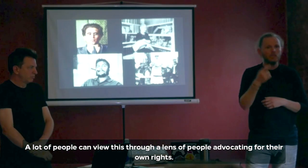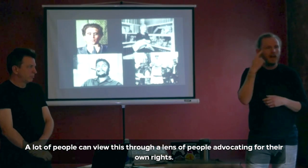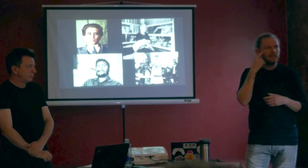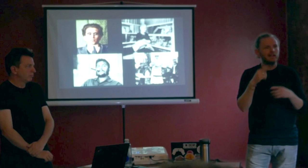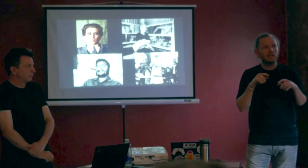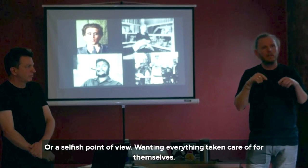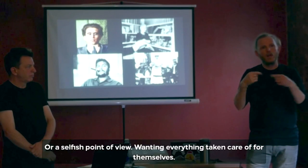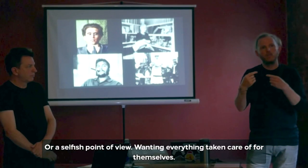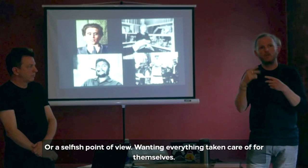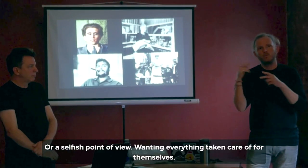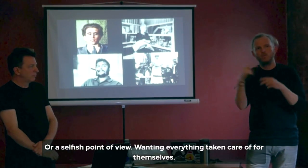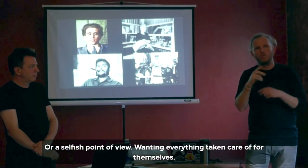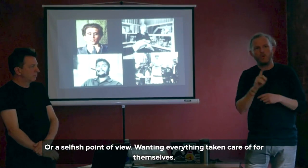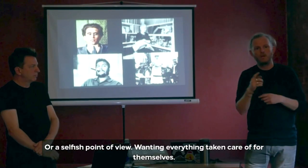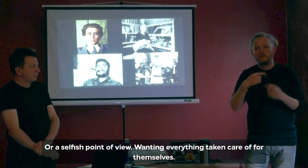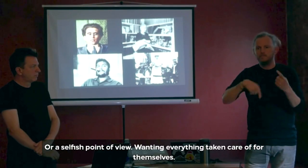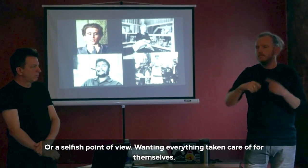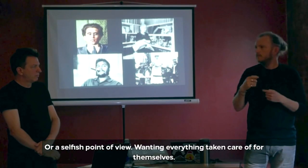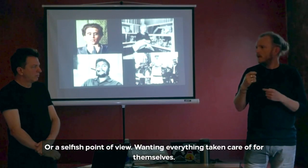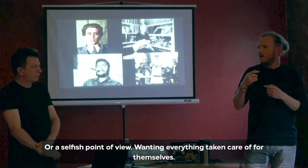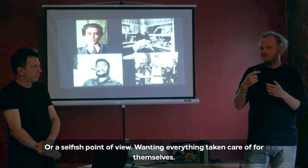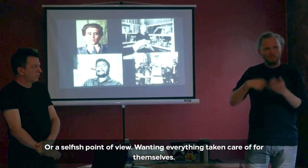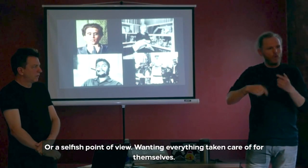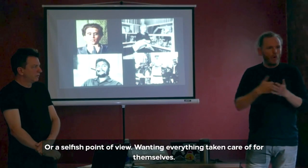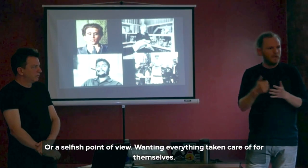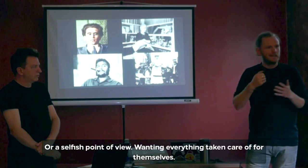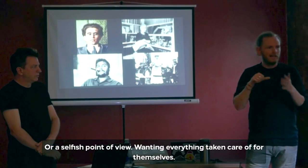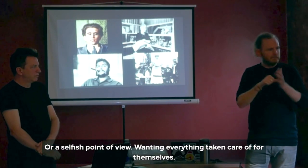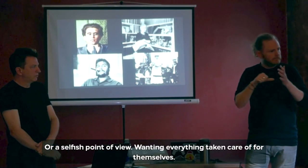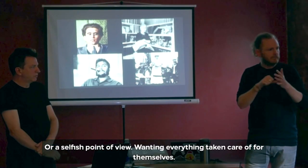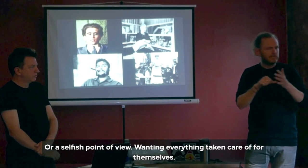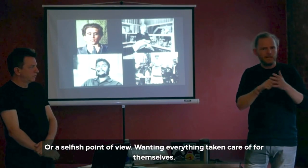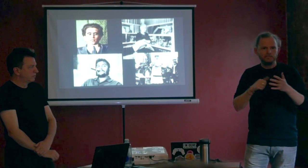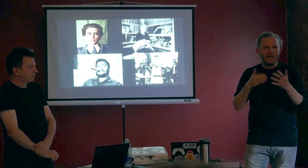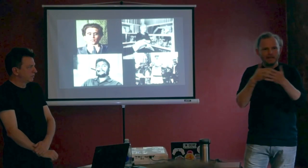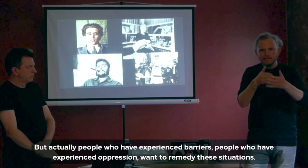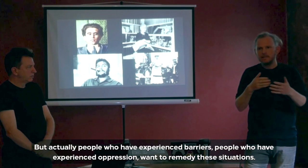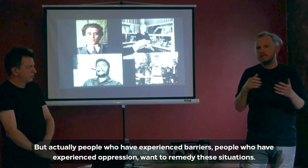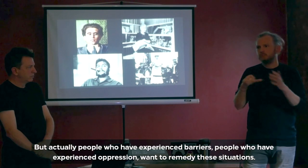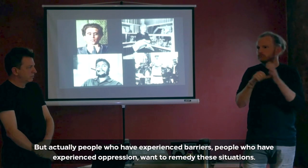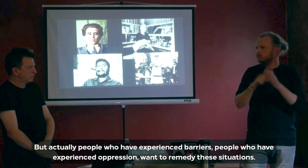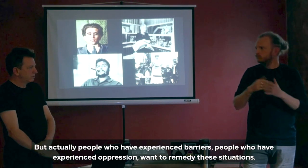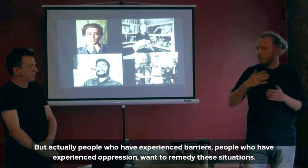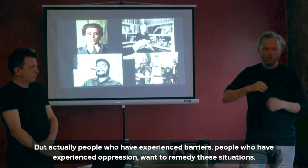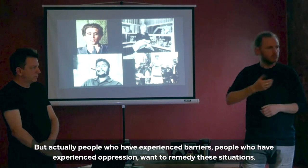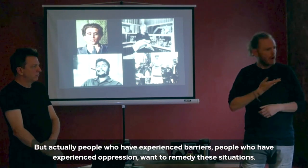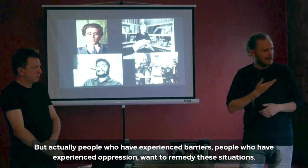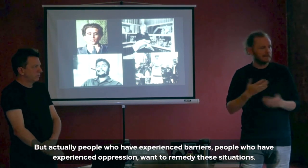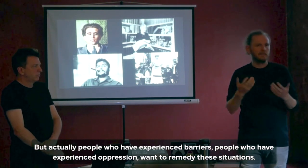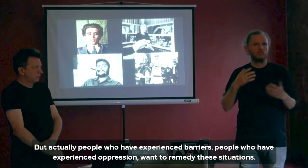rights and just on a kind of selfish point of view, wanting everything taken care of for themselves. but actually people who have